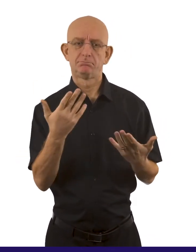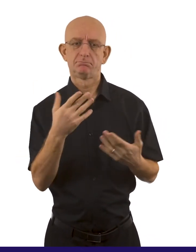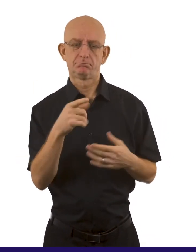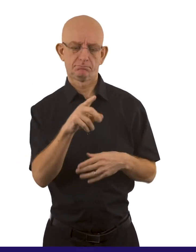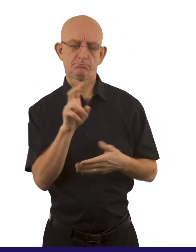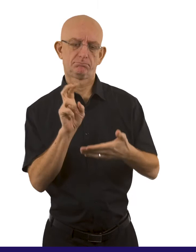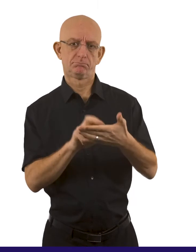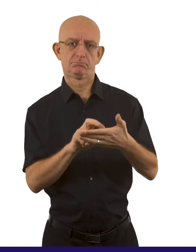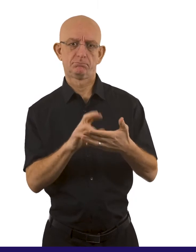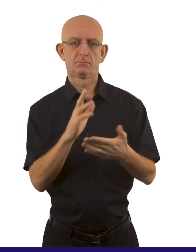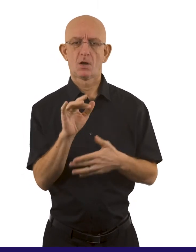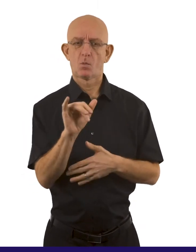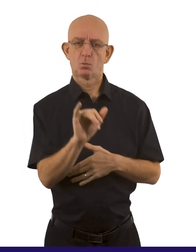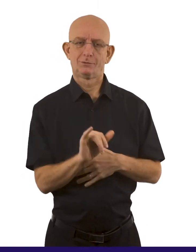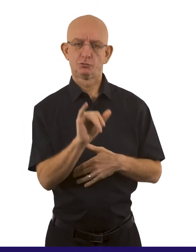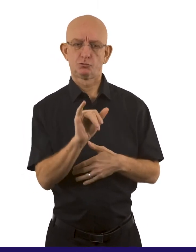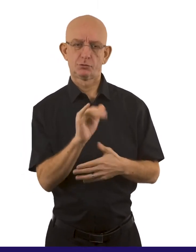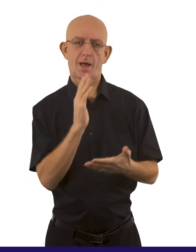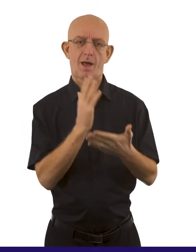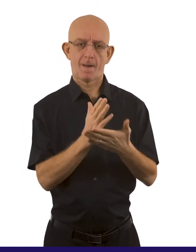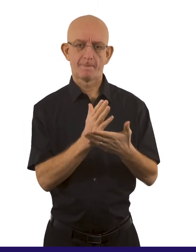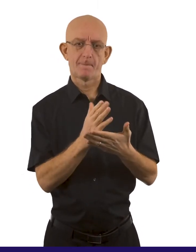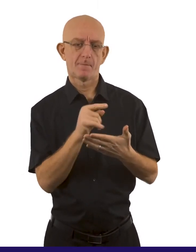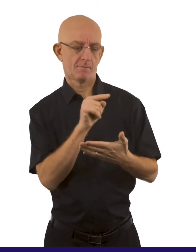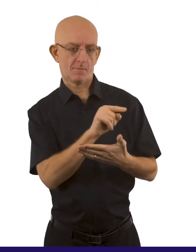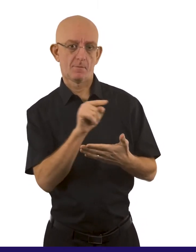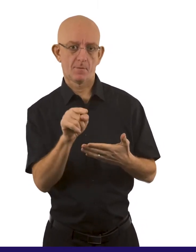select one of the following statements in relation to each heading.